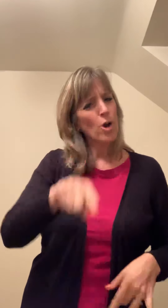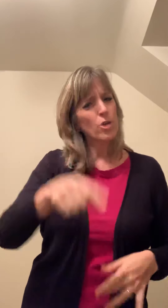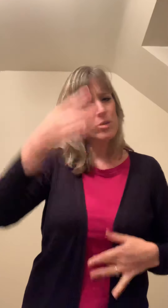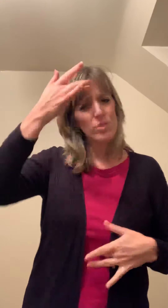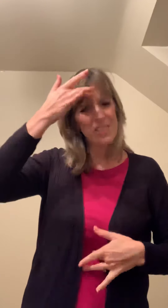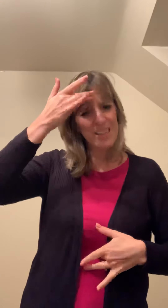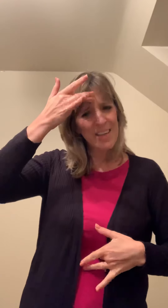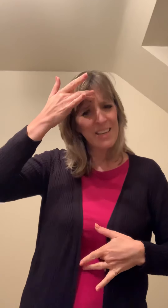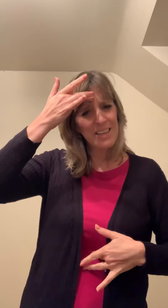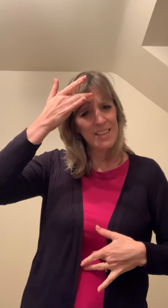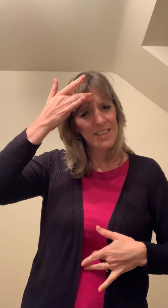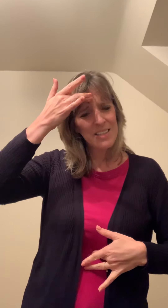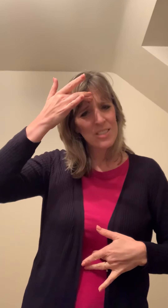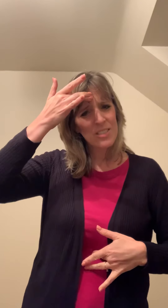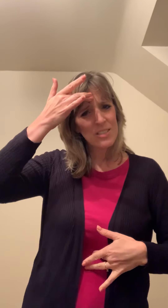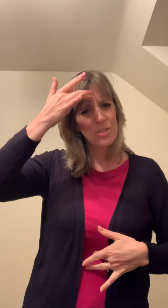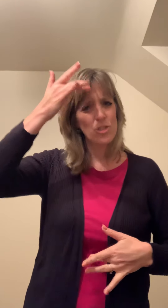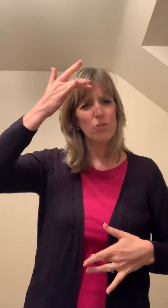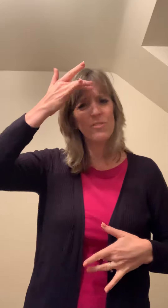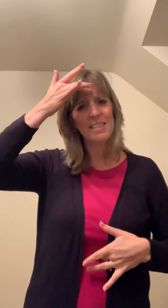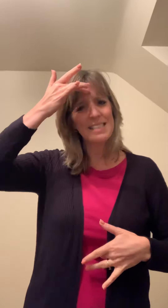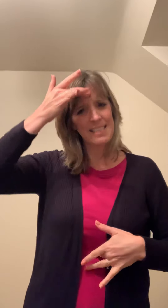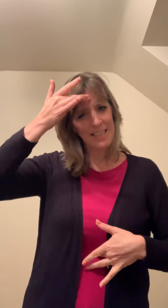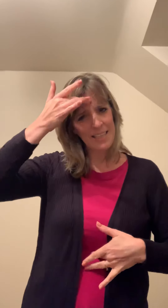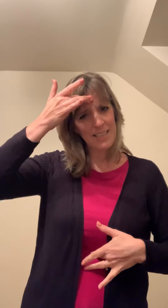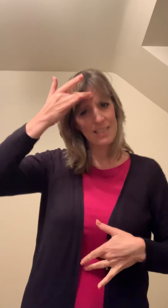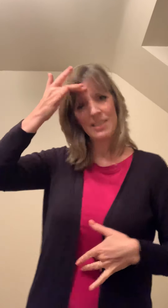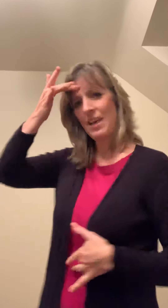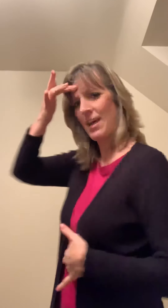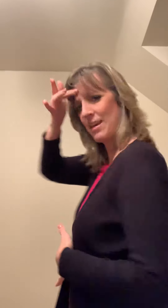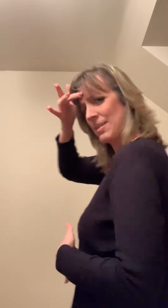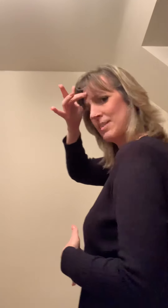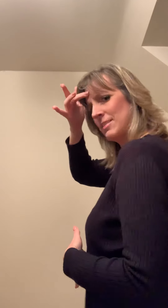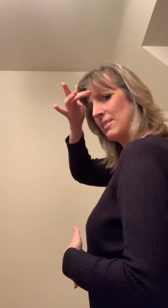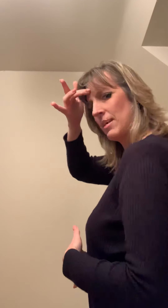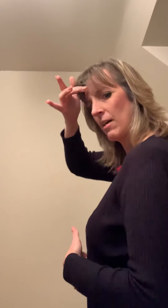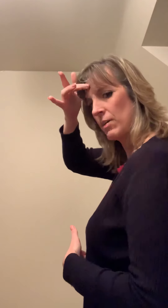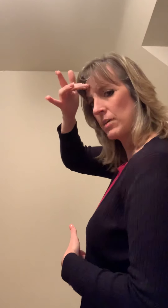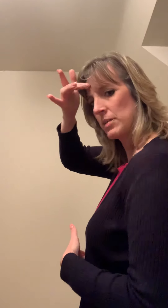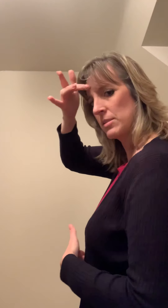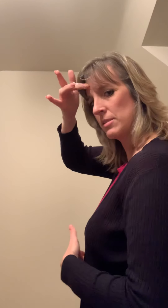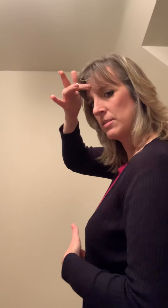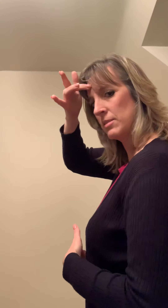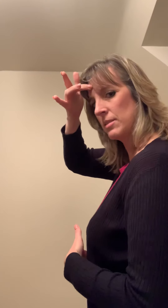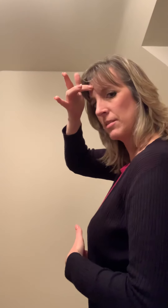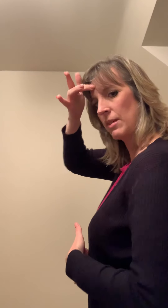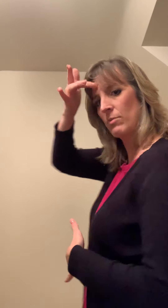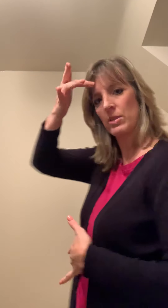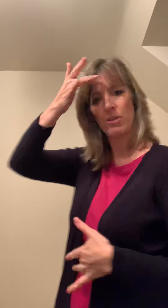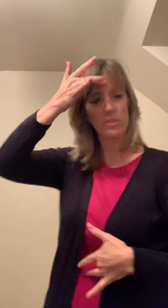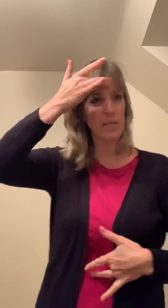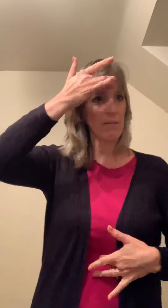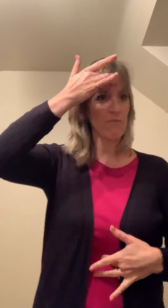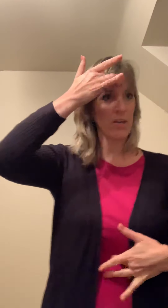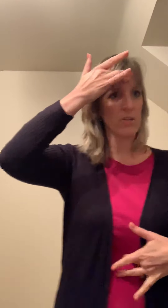you sick? Do you feel sick? Okay. See how it is like with your second finger.